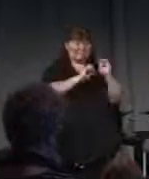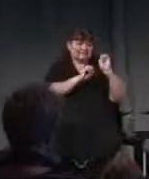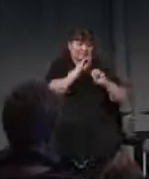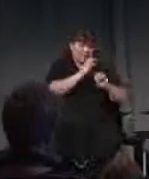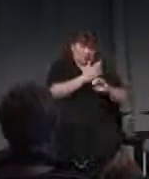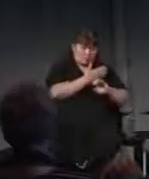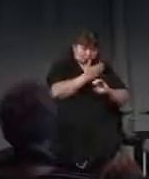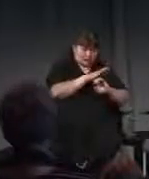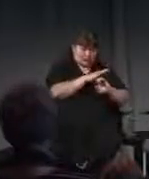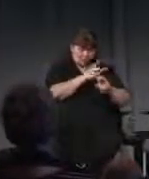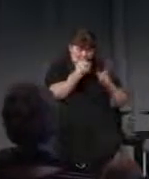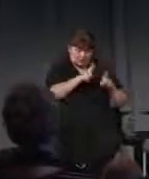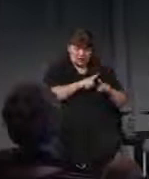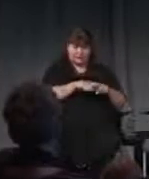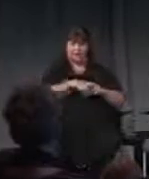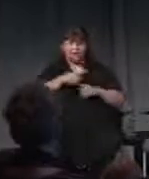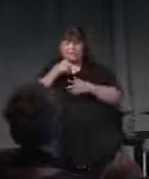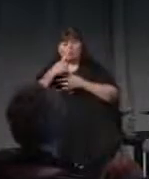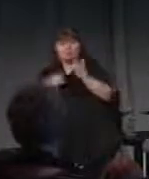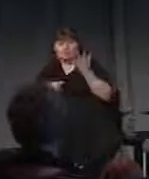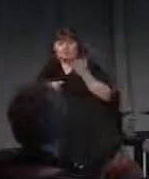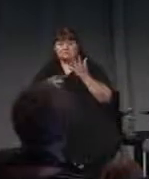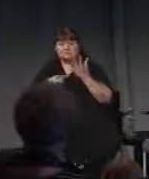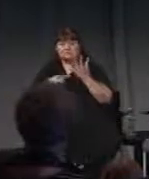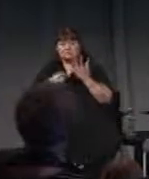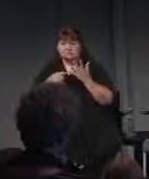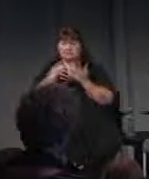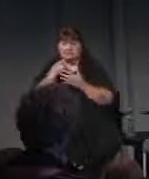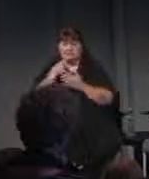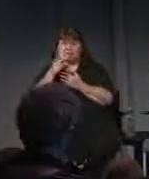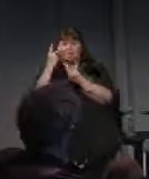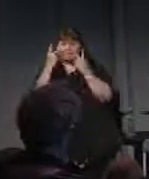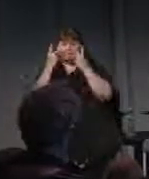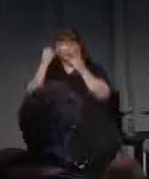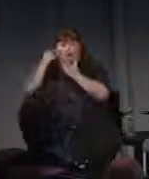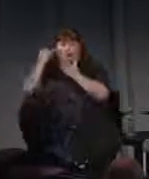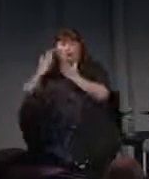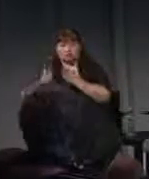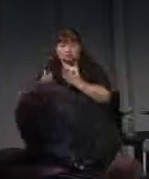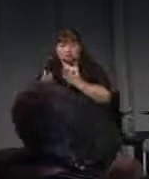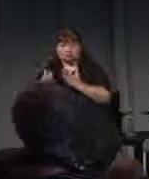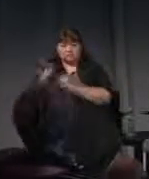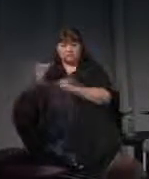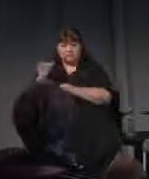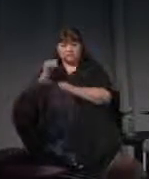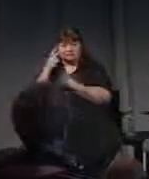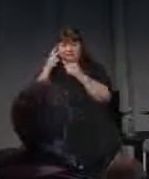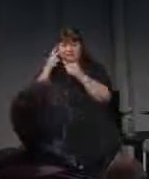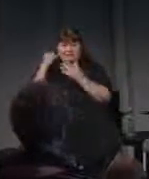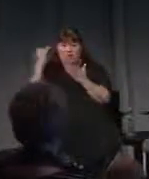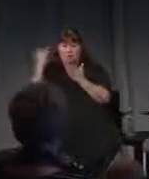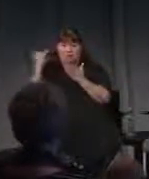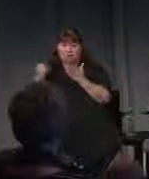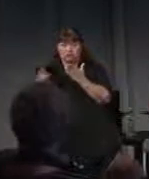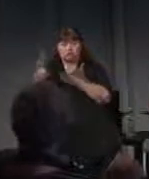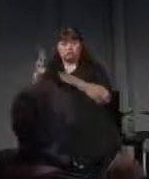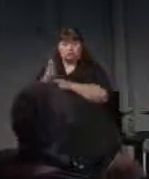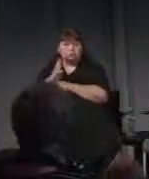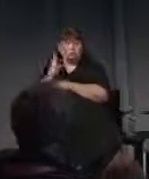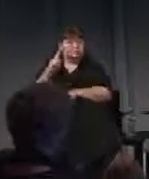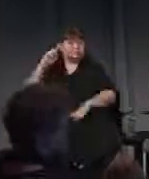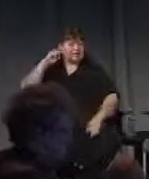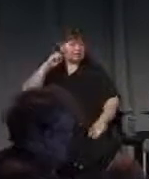music and what is being claimed by visual artists as visual art with using